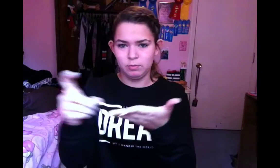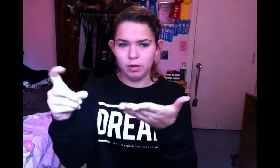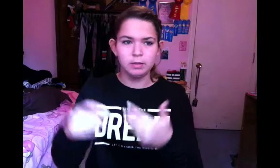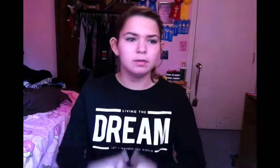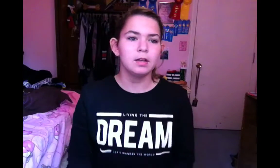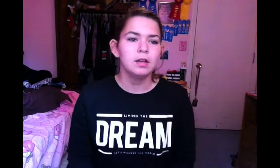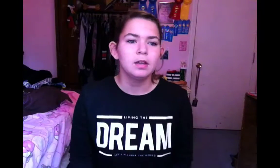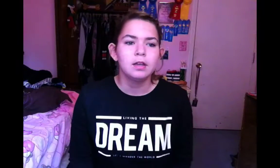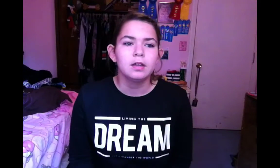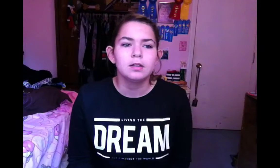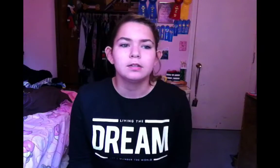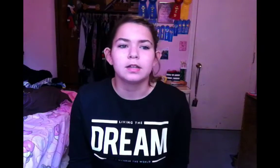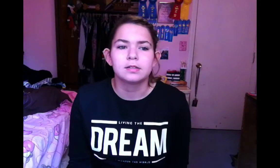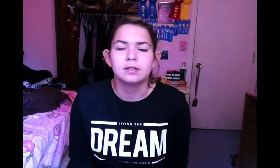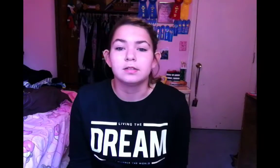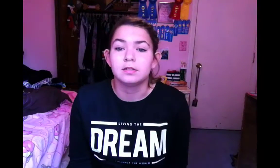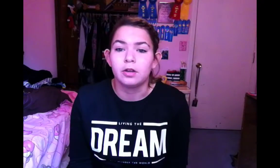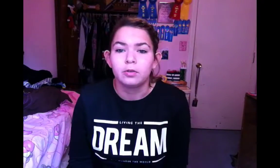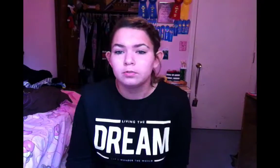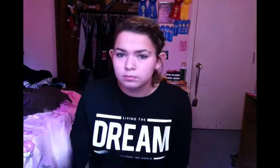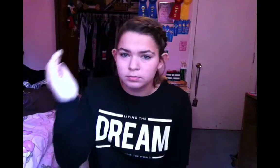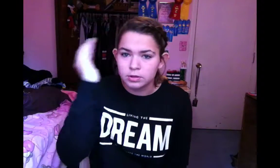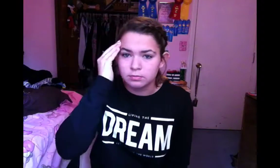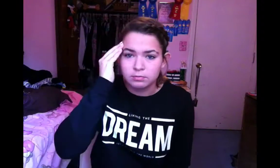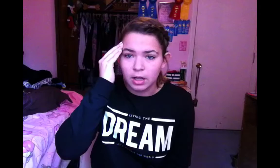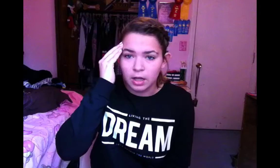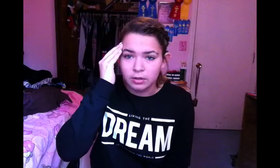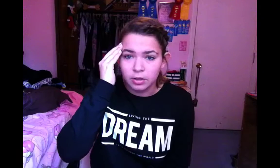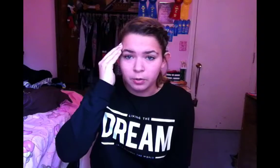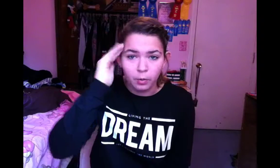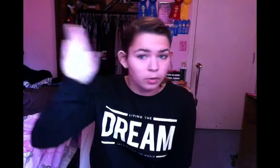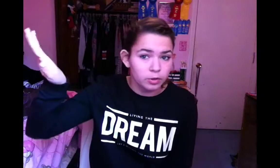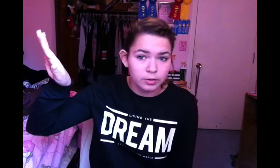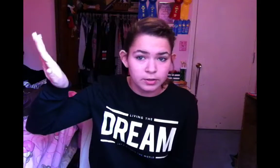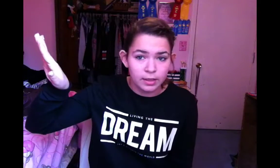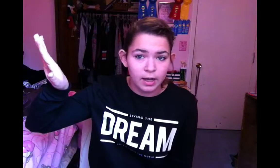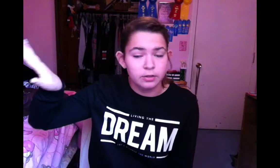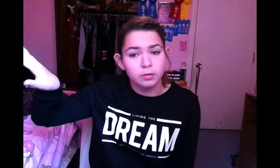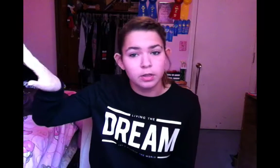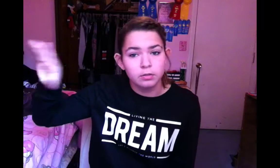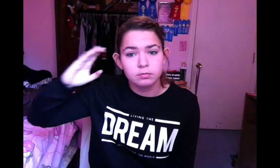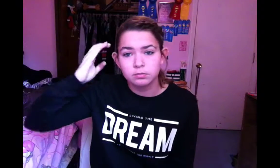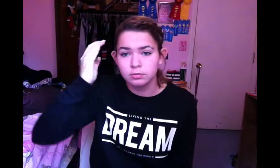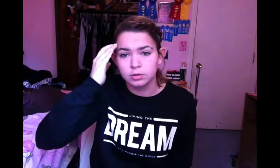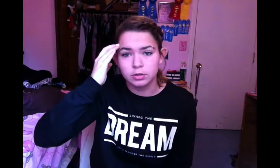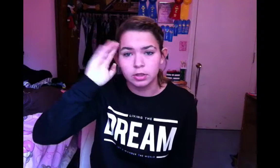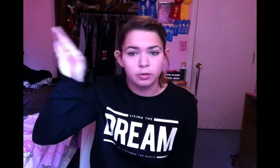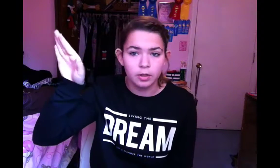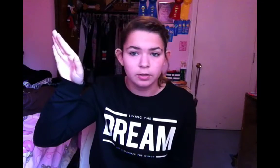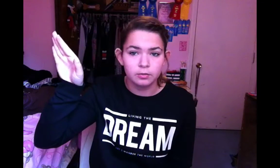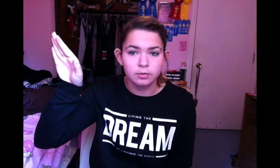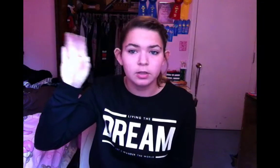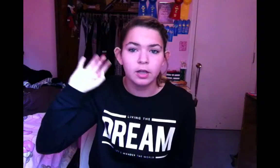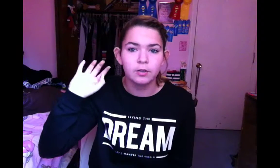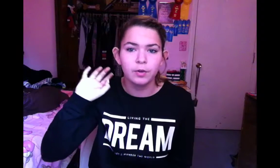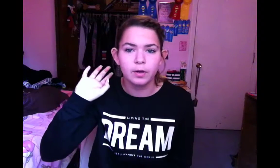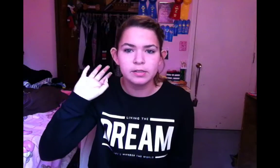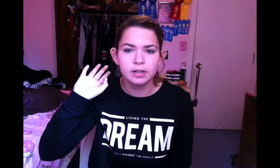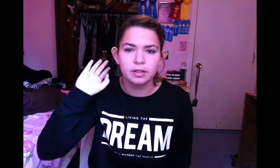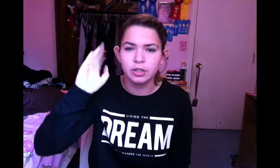Right. Next is no. You just. No. Or you can say I don't know. Just no or I don't. And if you want to say like